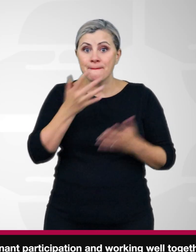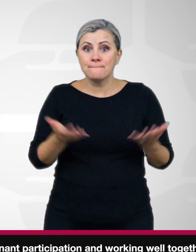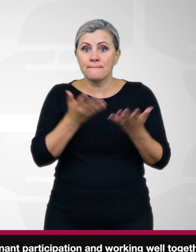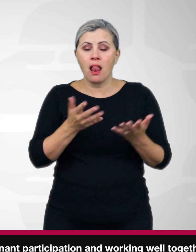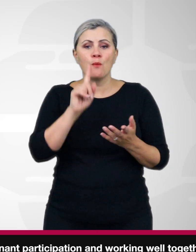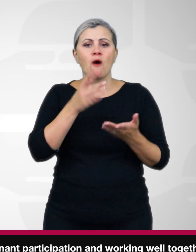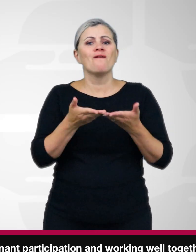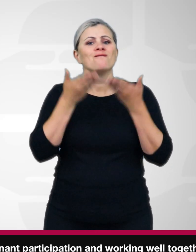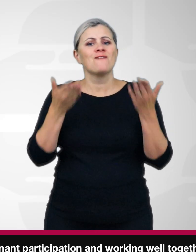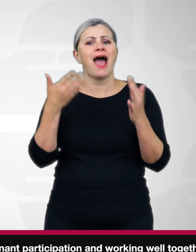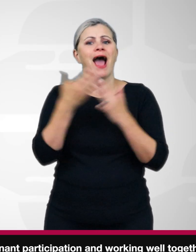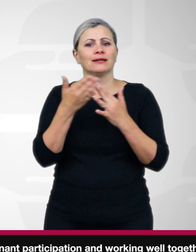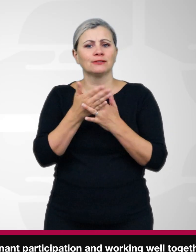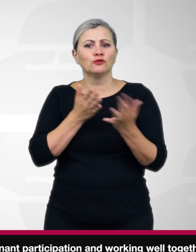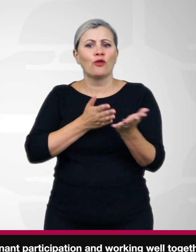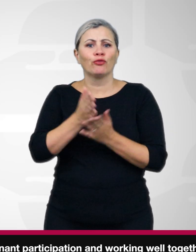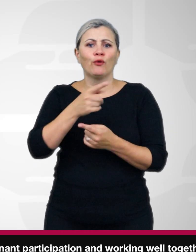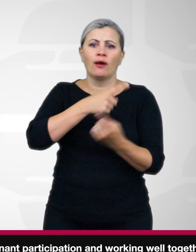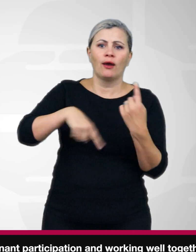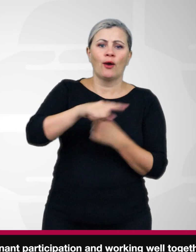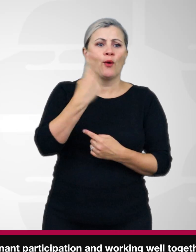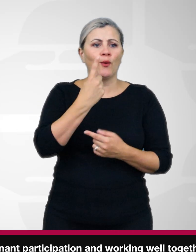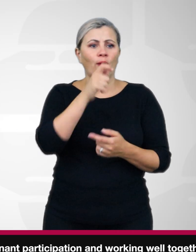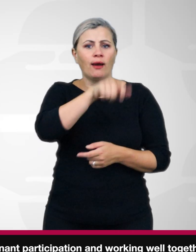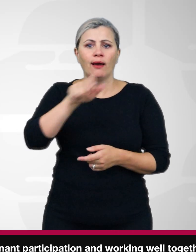enabling equitable access through tenant participation and working well together.